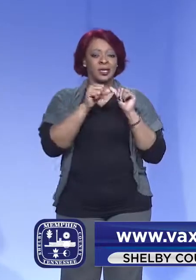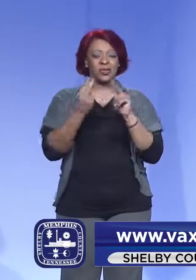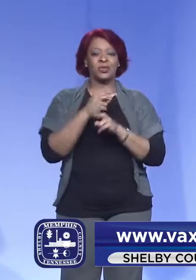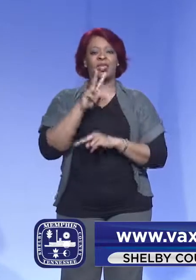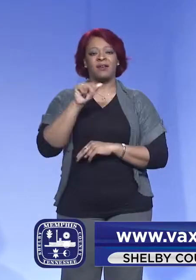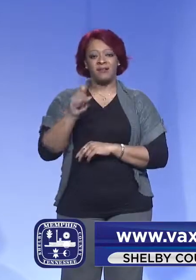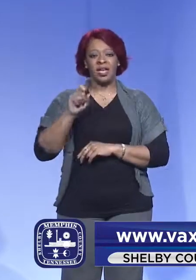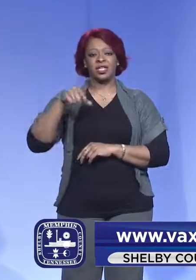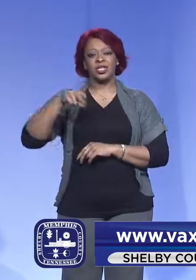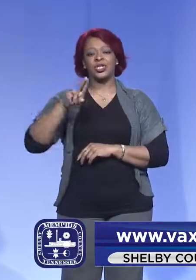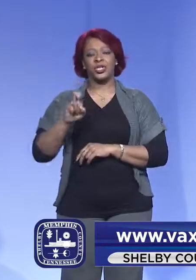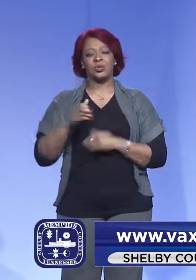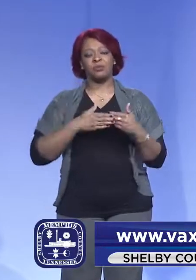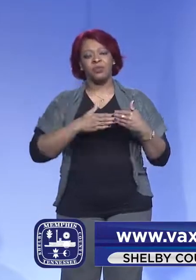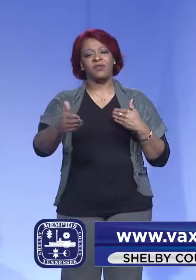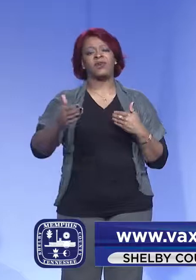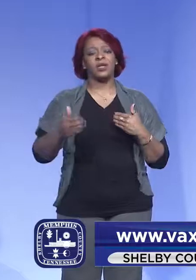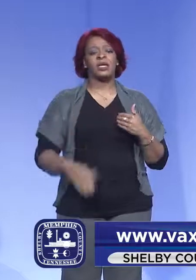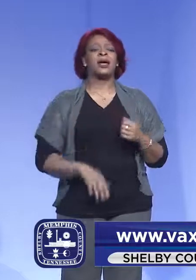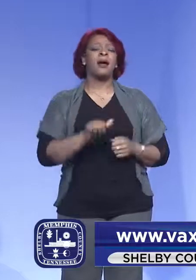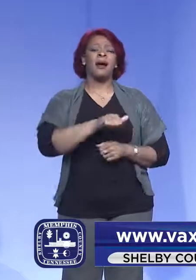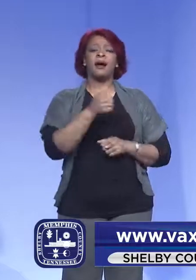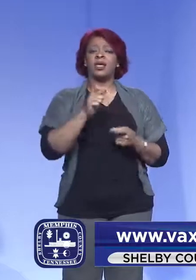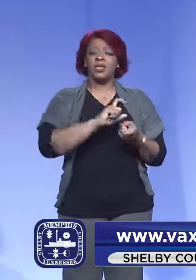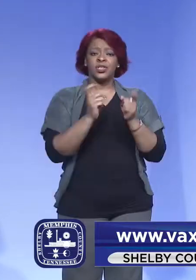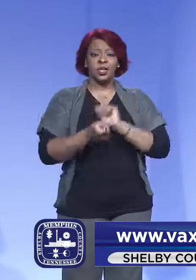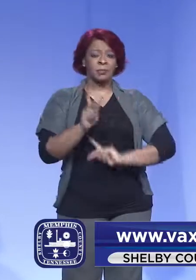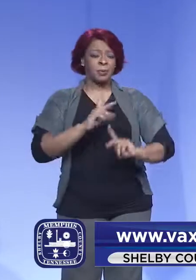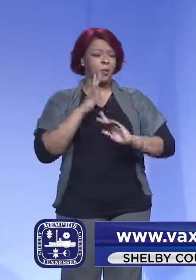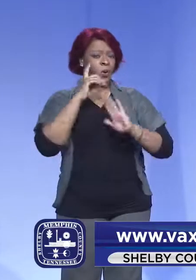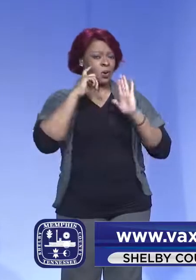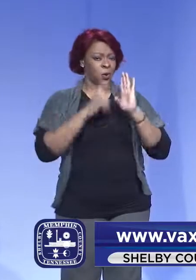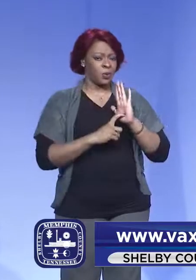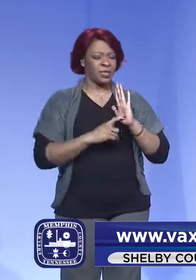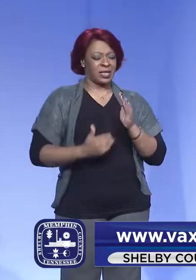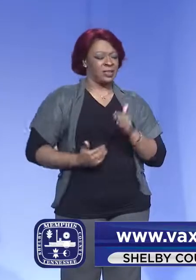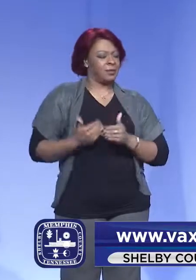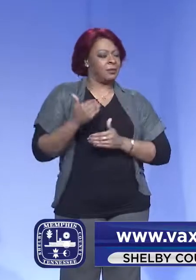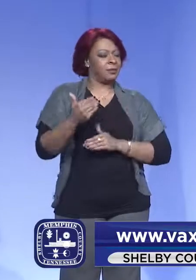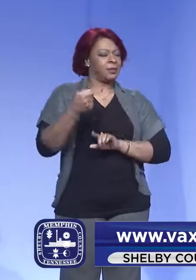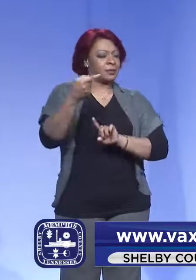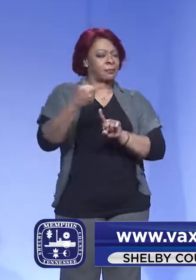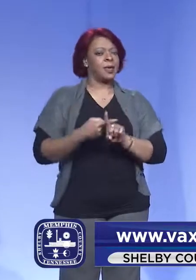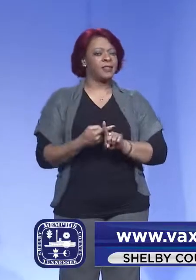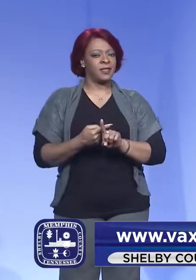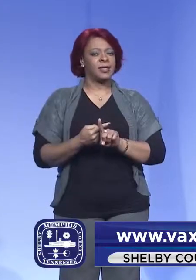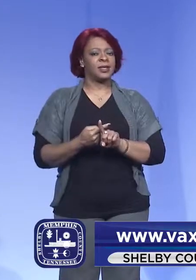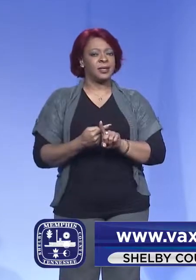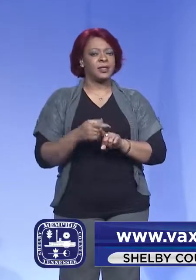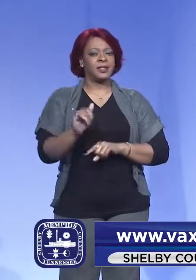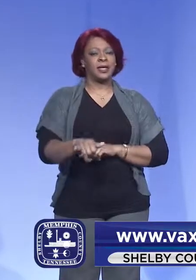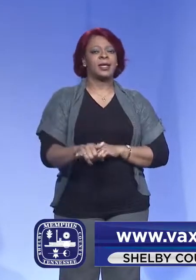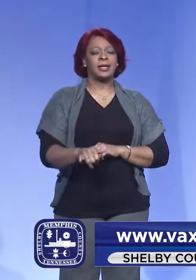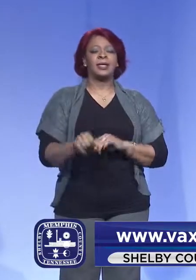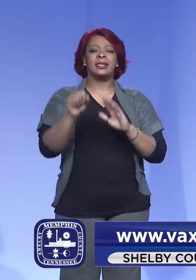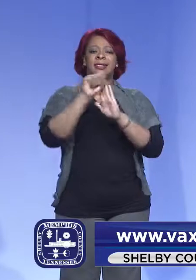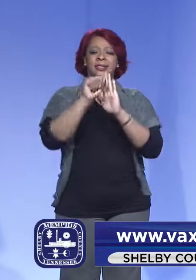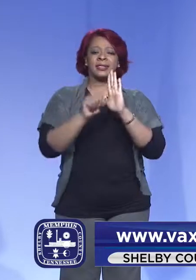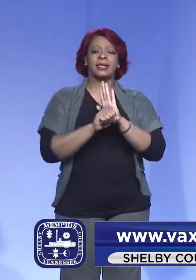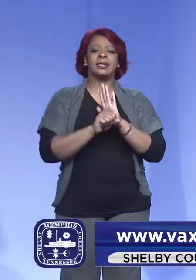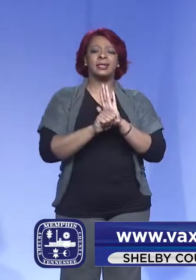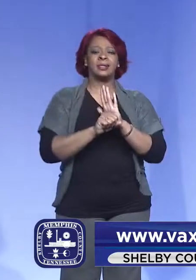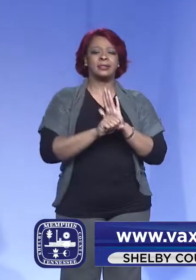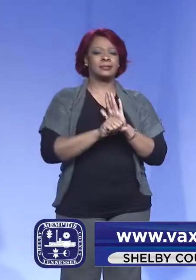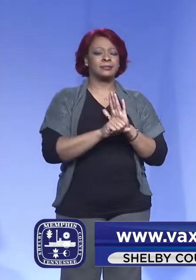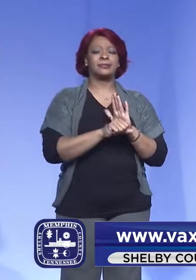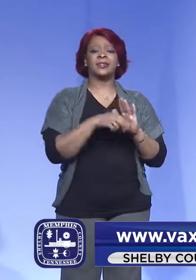that moving forward. Another change that people will see probably in the next month is that the state is moving away